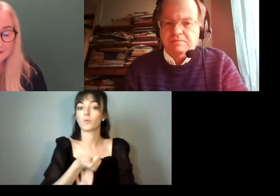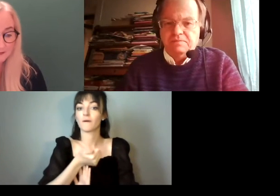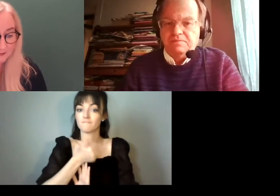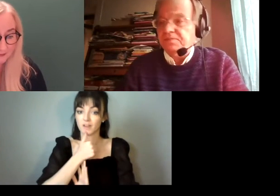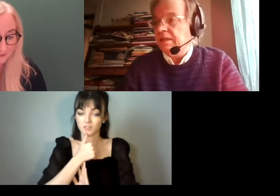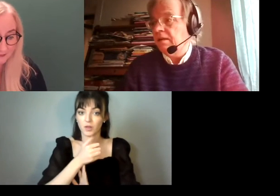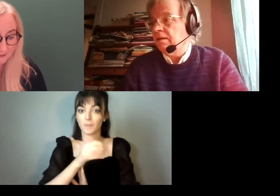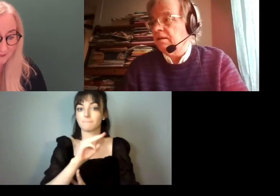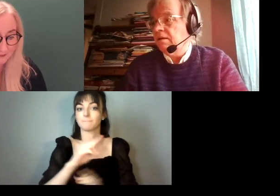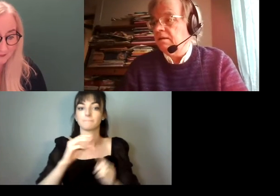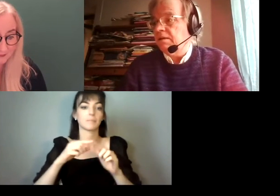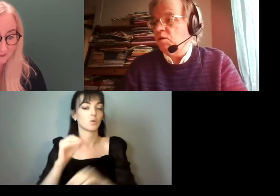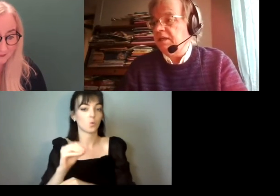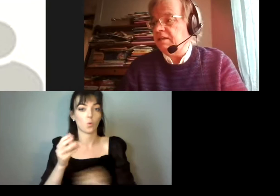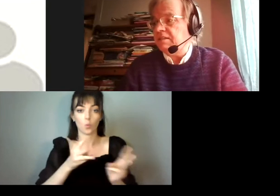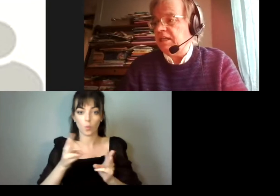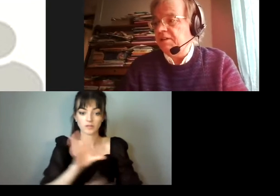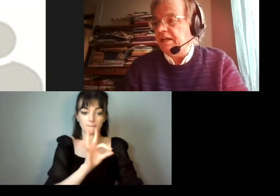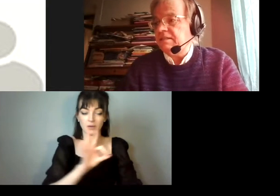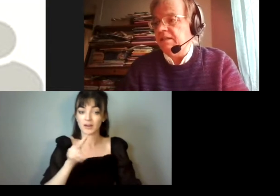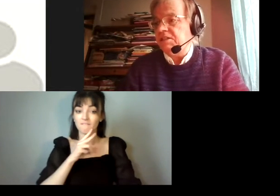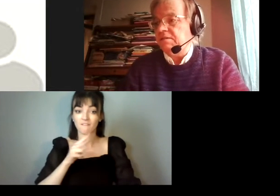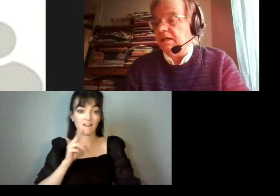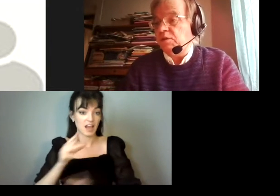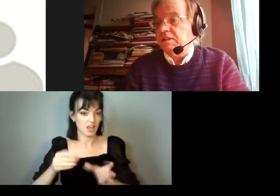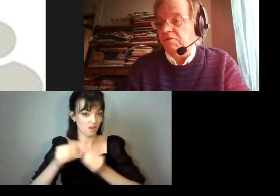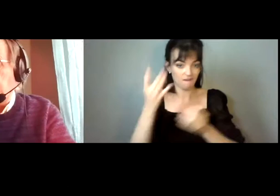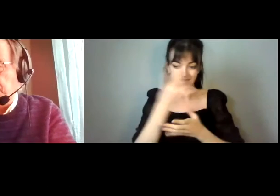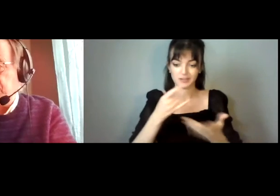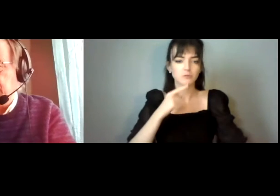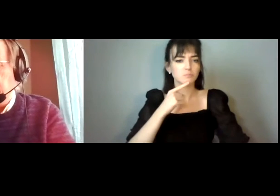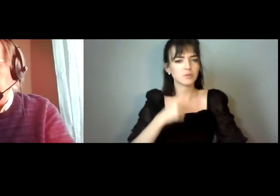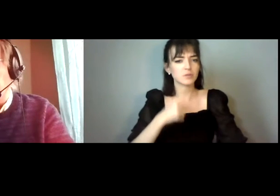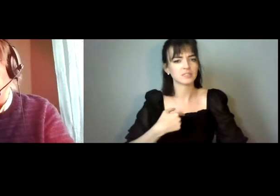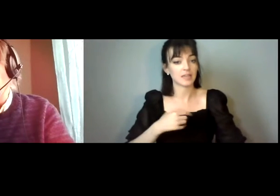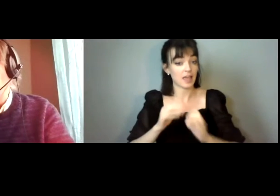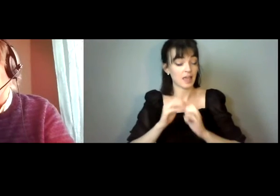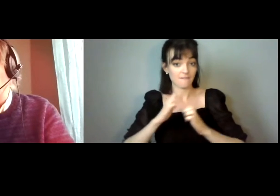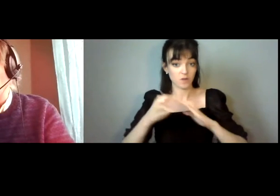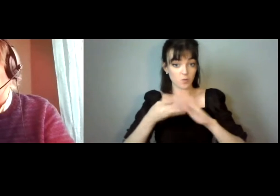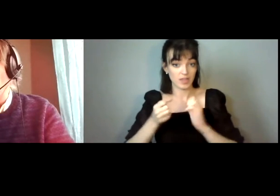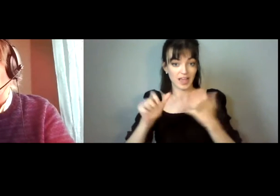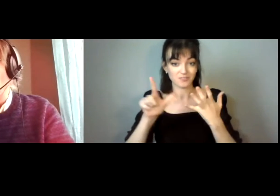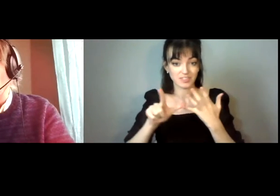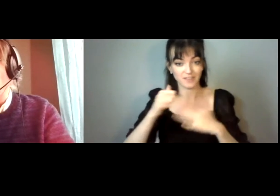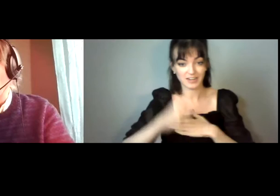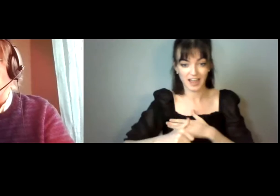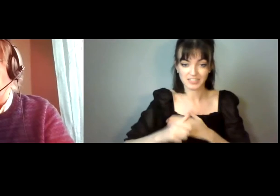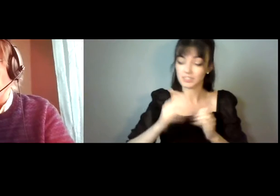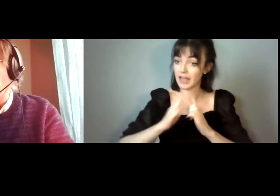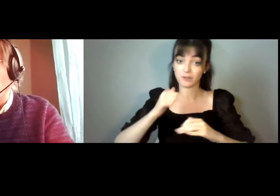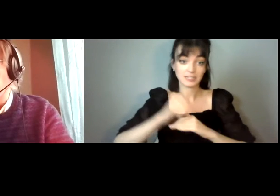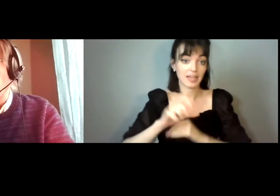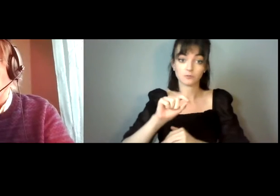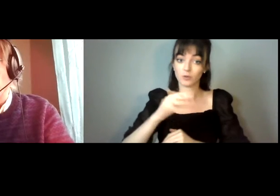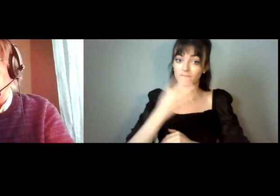only. The week has seven days and each day 24 hours. And the PO must prepare to work at all these